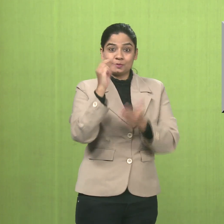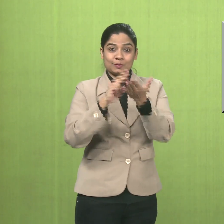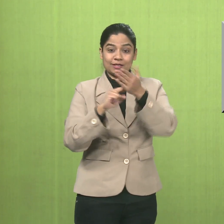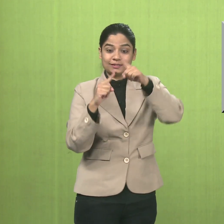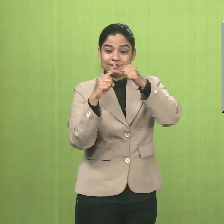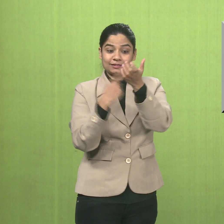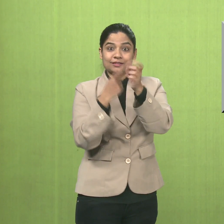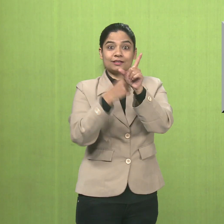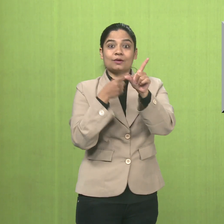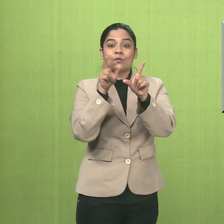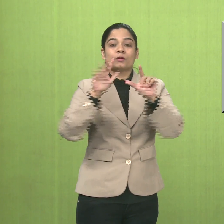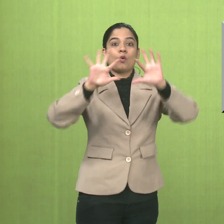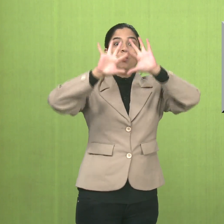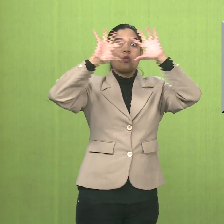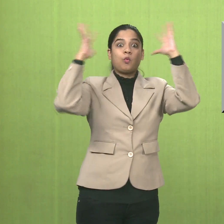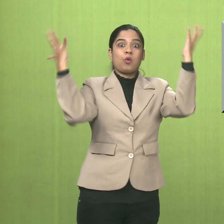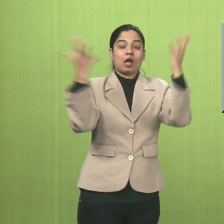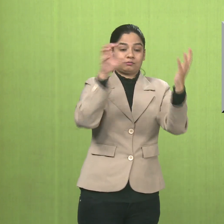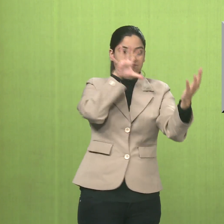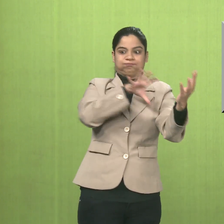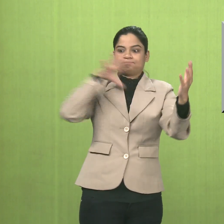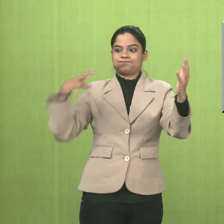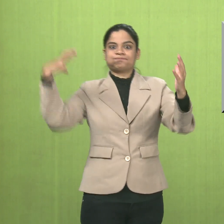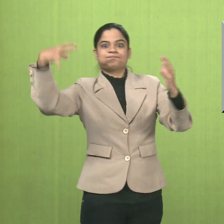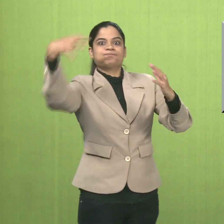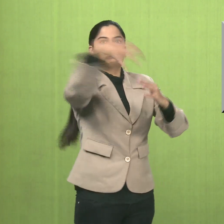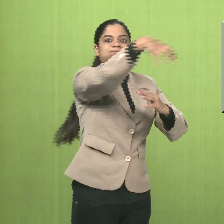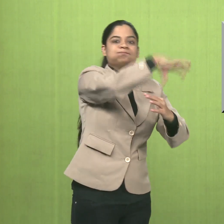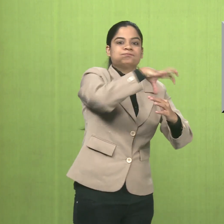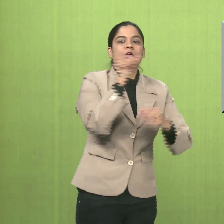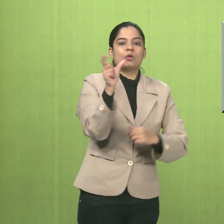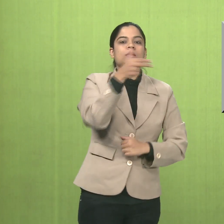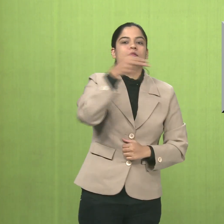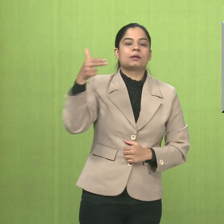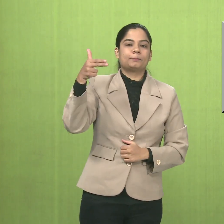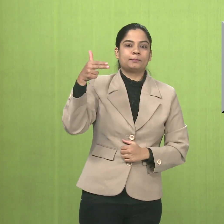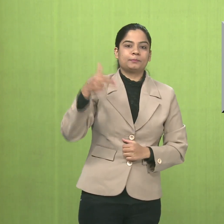all the states. There are so many countries in the world with their own particular territory.